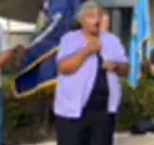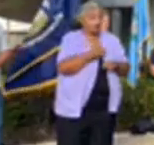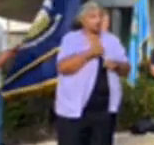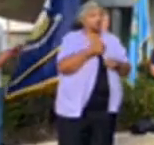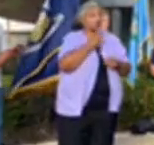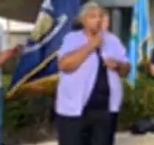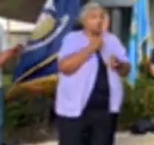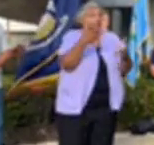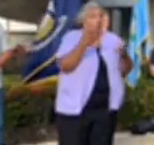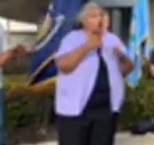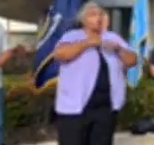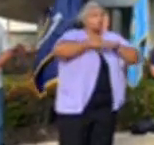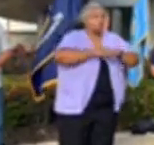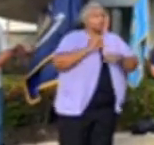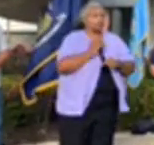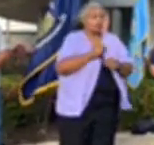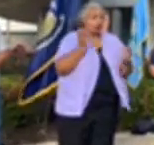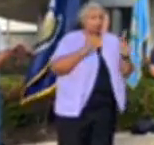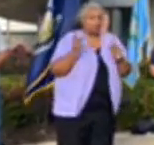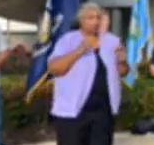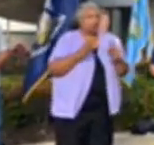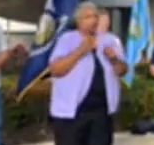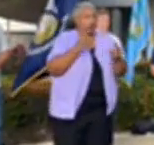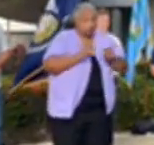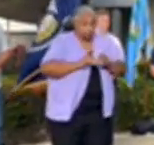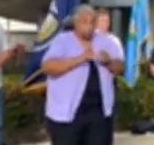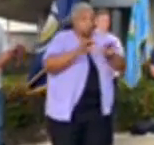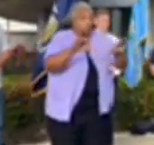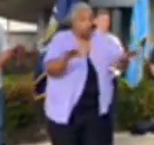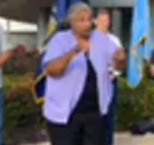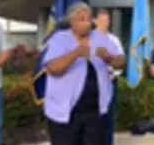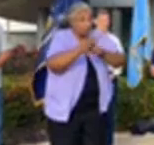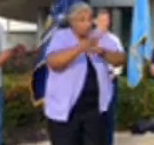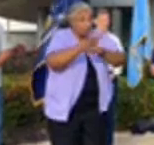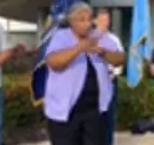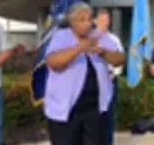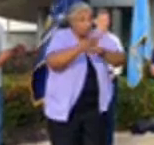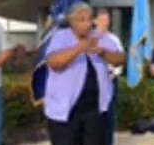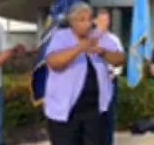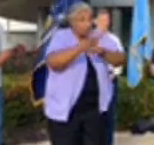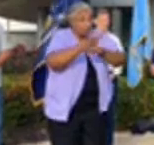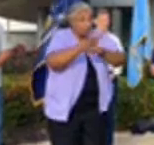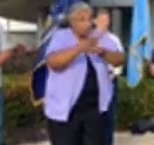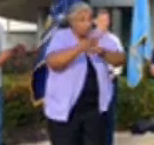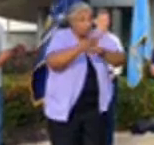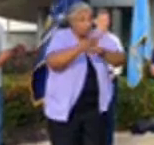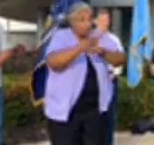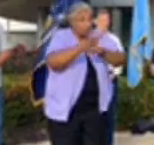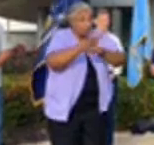our public, from both the pandemic as well as the subsequent